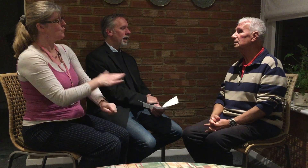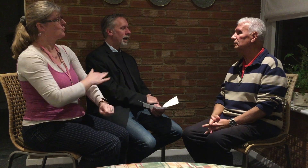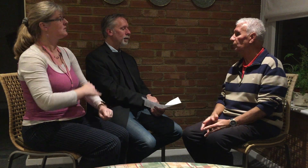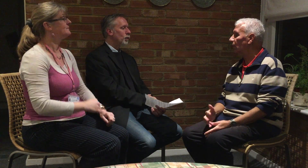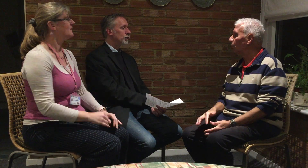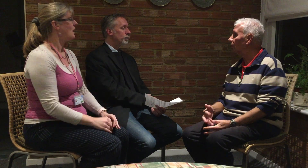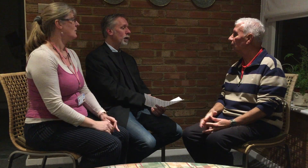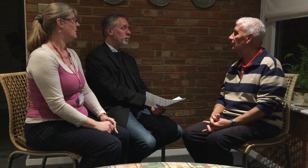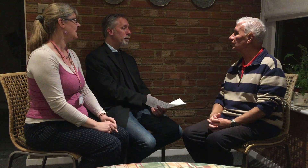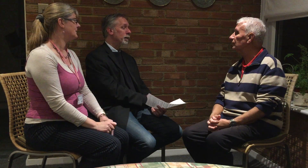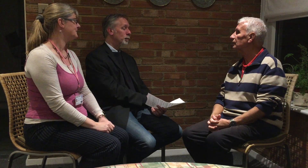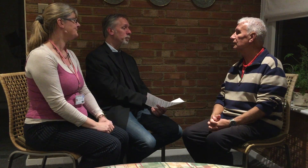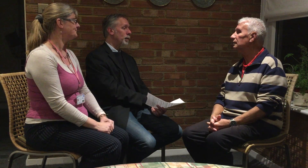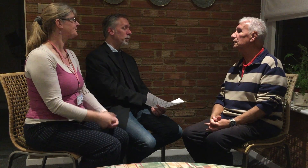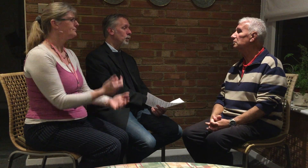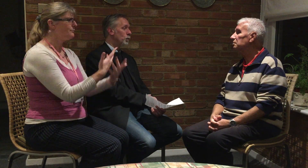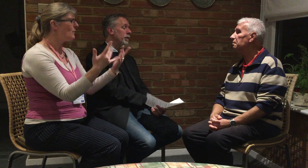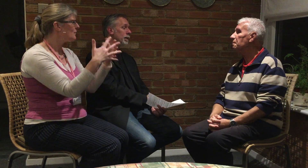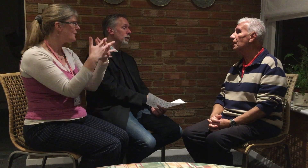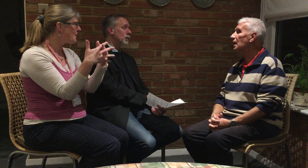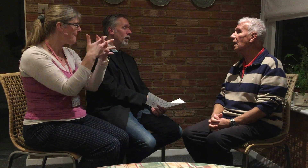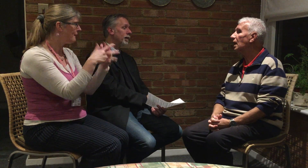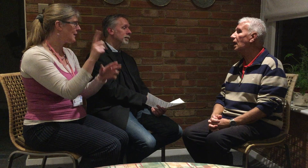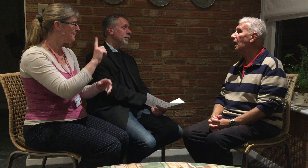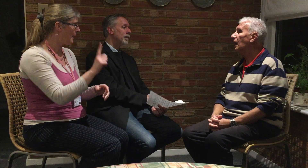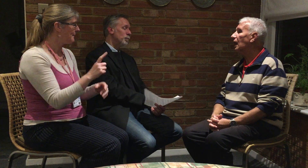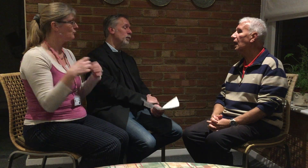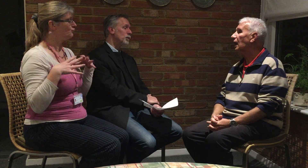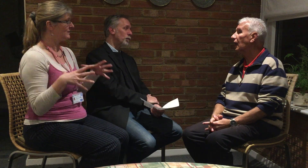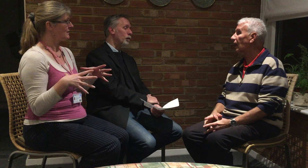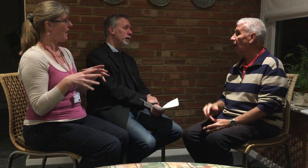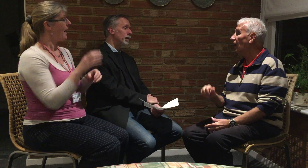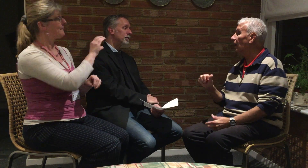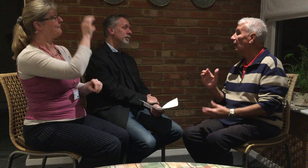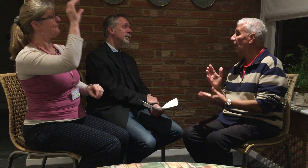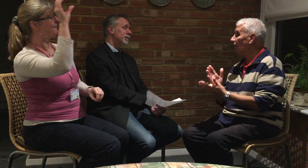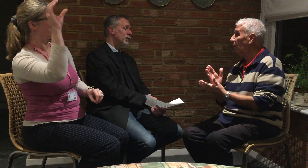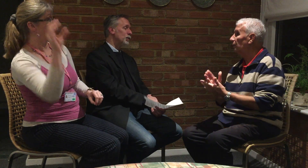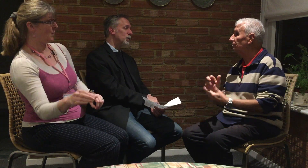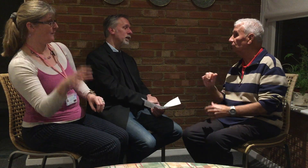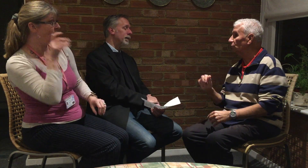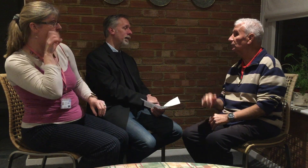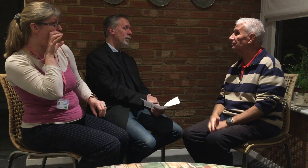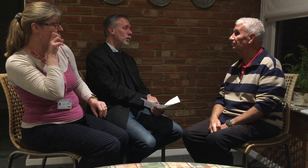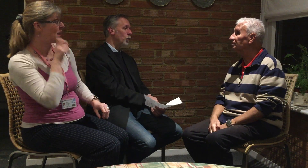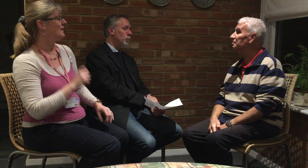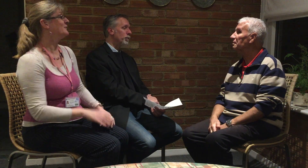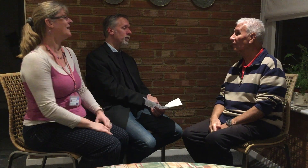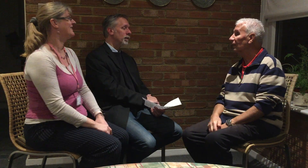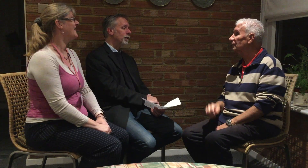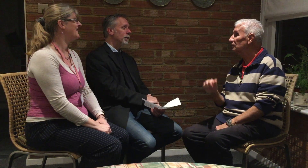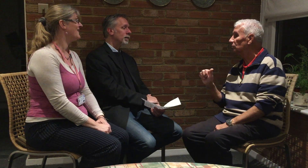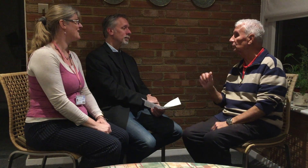And a lot of American people, when they retire, they move to Florida just as they can have the warmth. Oh, yeah, no, that's